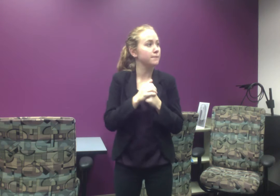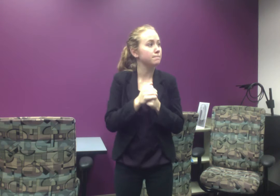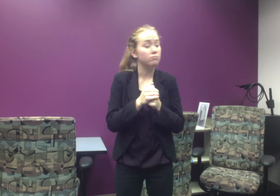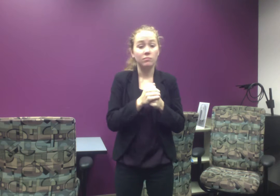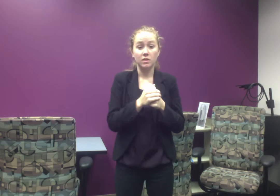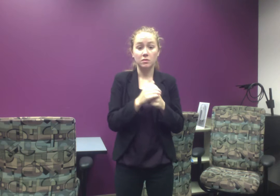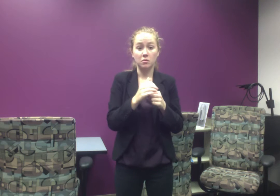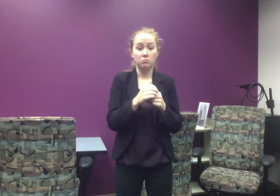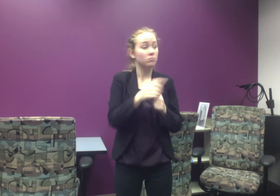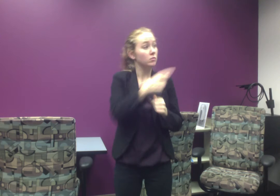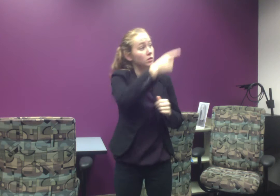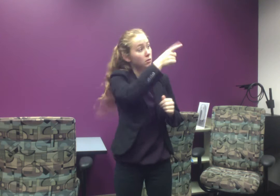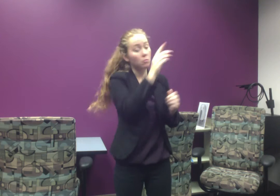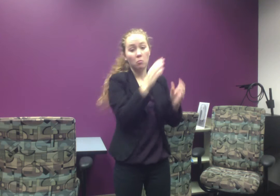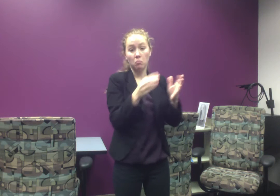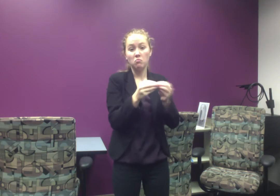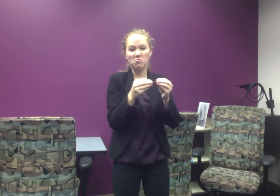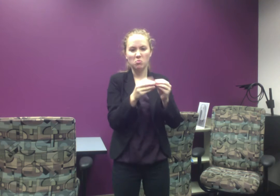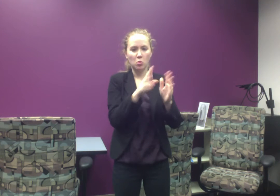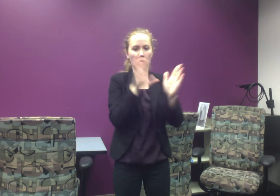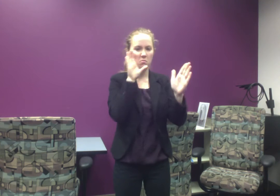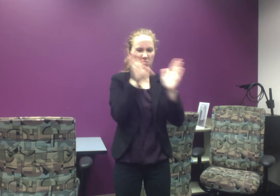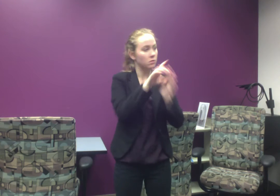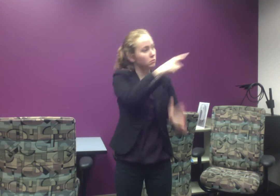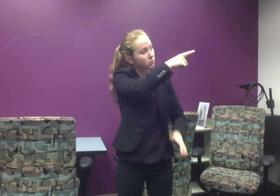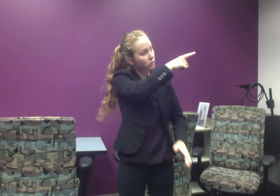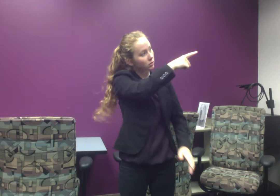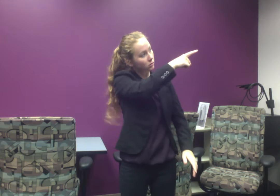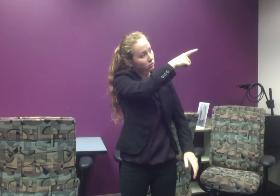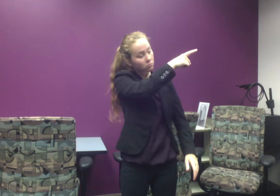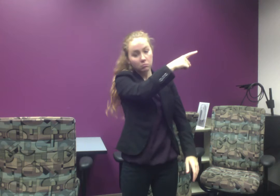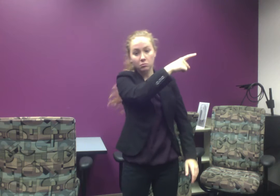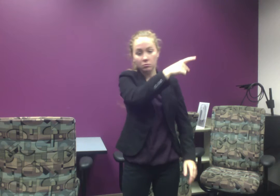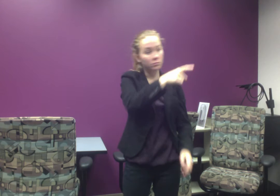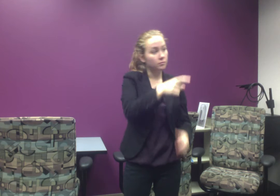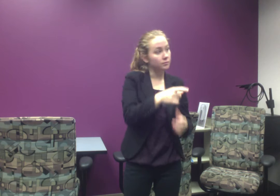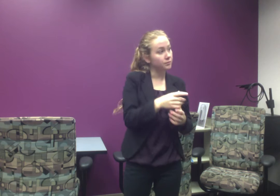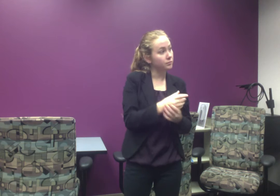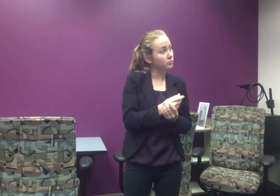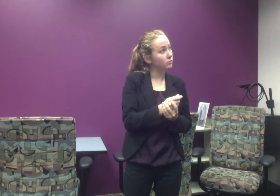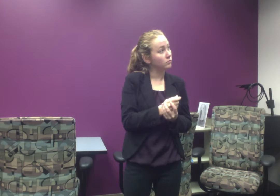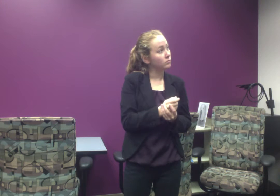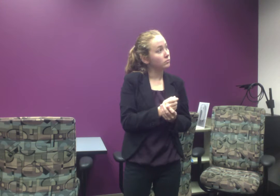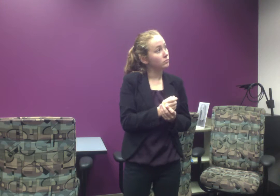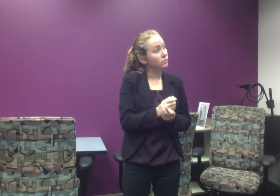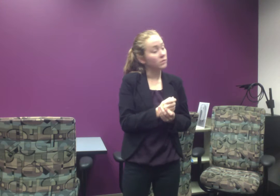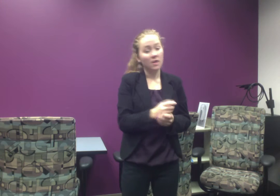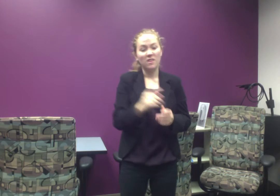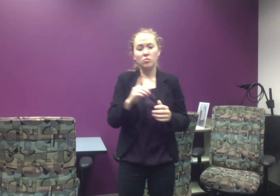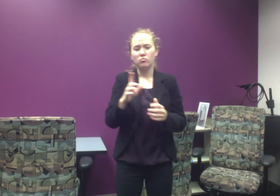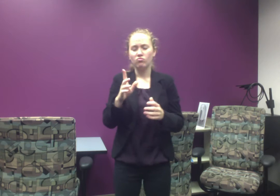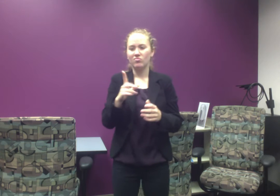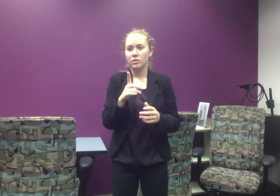And she was really one of the first people to do this. Of course, Pablo Picasso was painted in an abstract